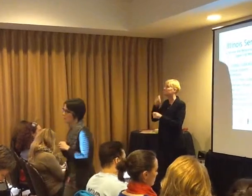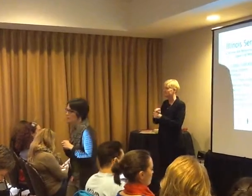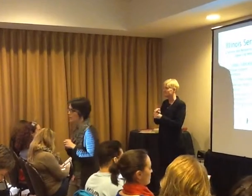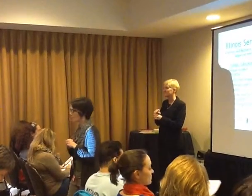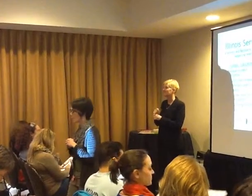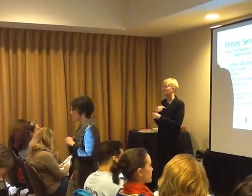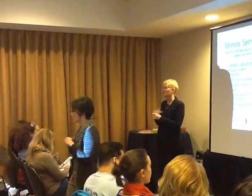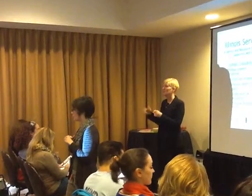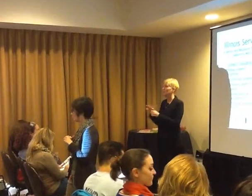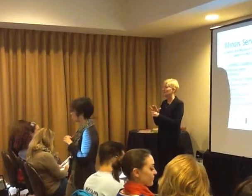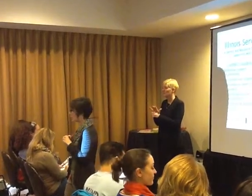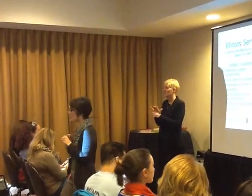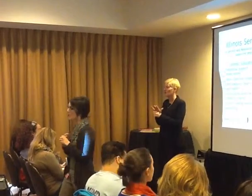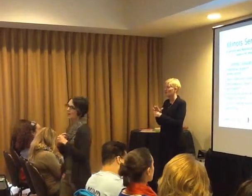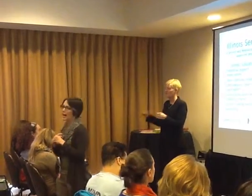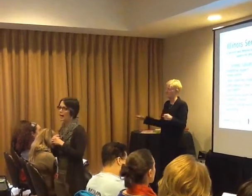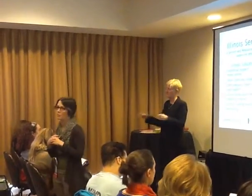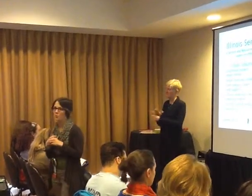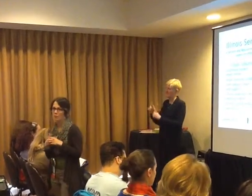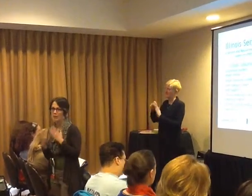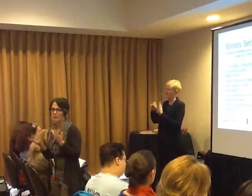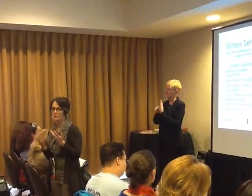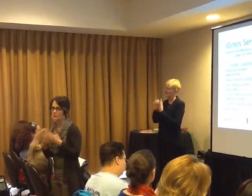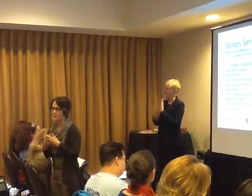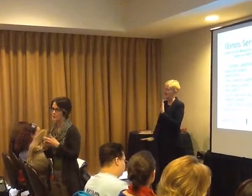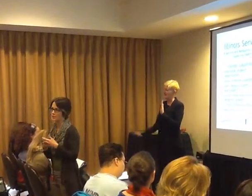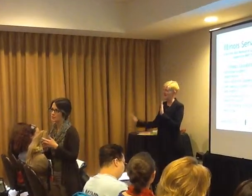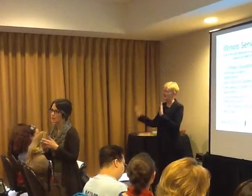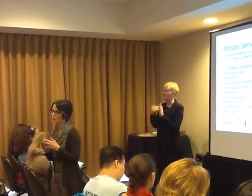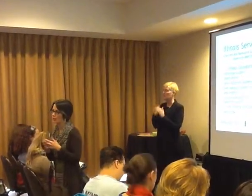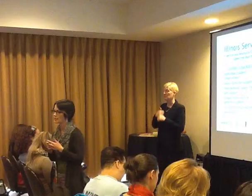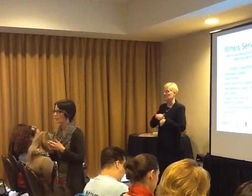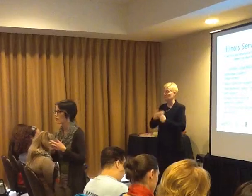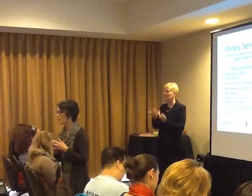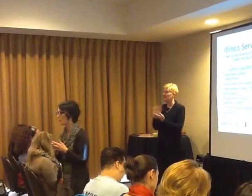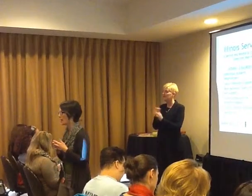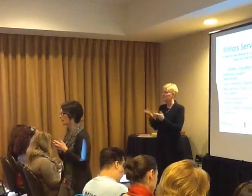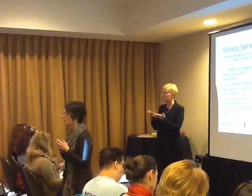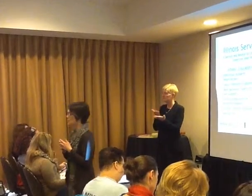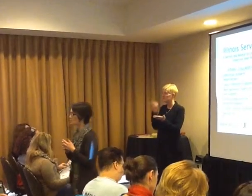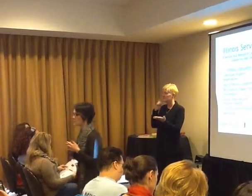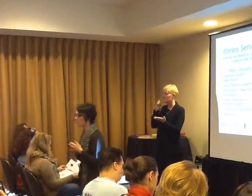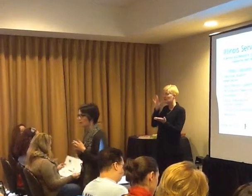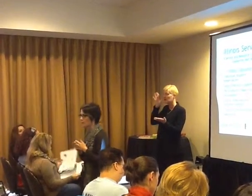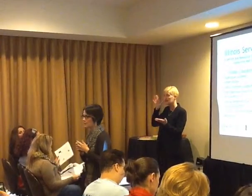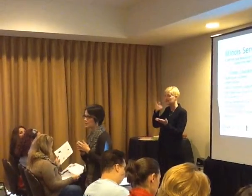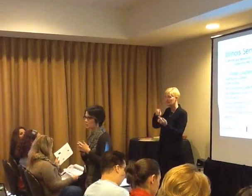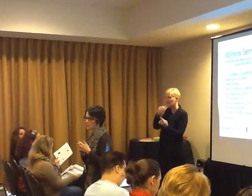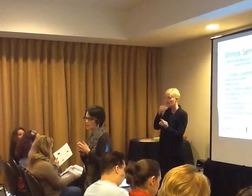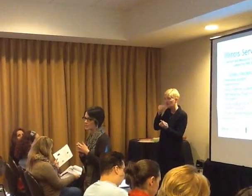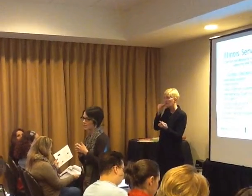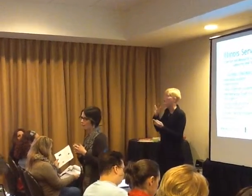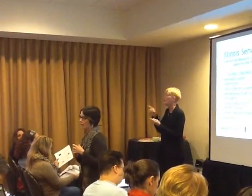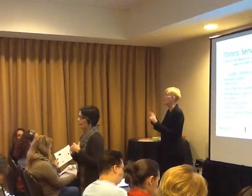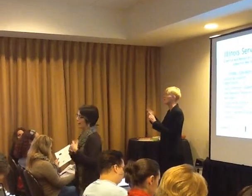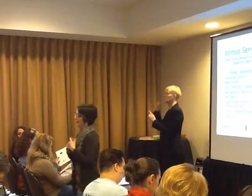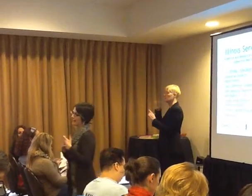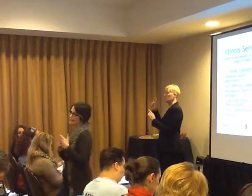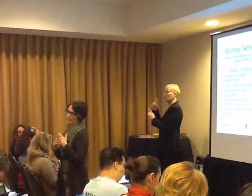really cover the entire state of Illinois. We provide free services to parents at home and also staff within the school